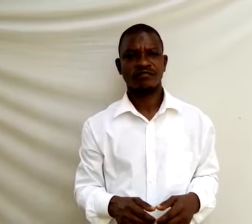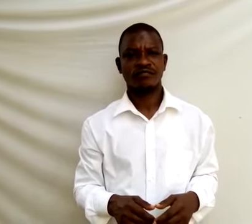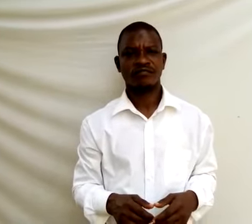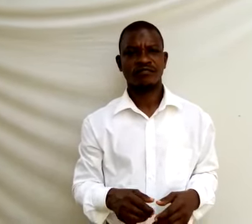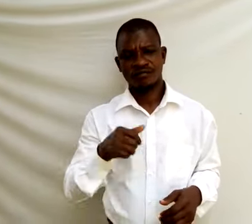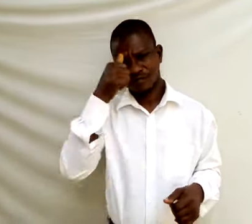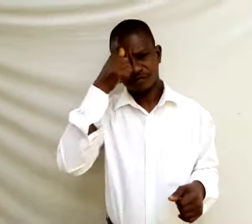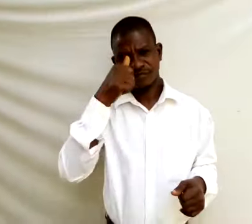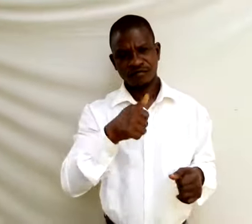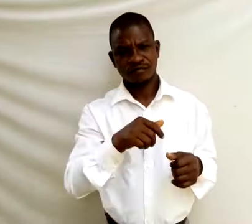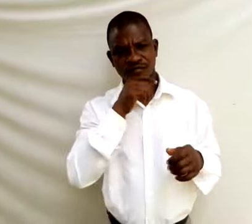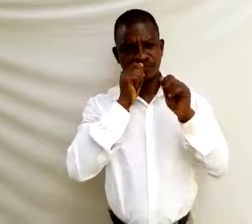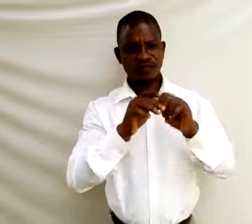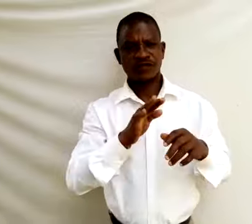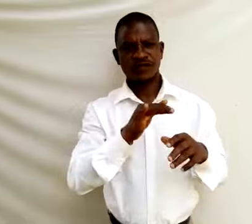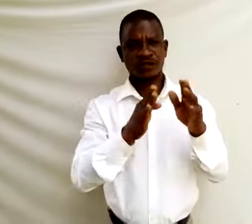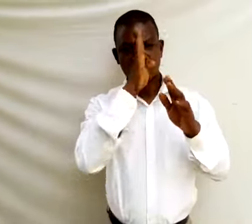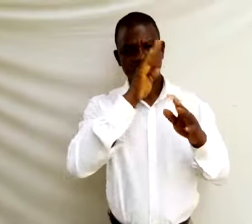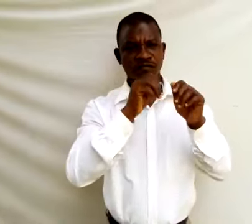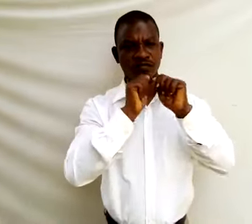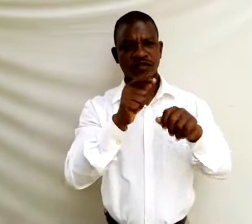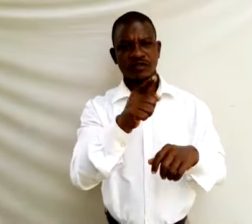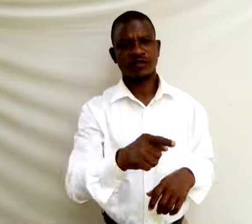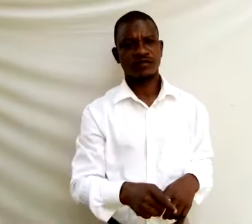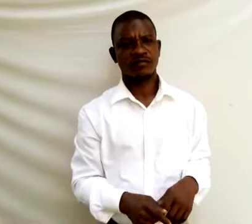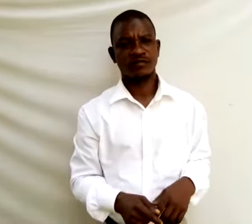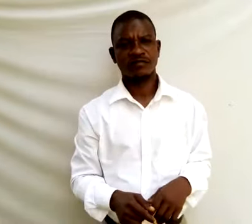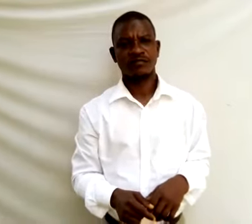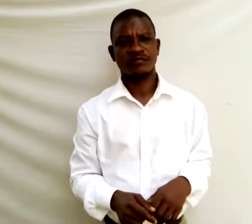Remain blessed. God bless you. Welcome back